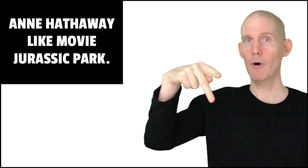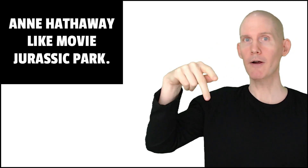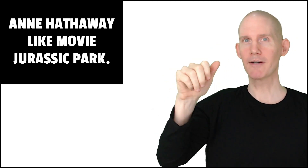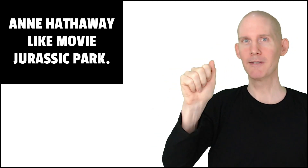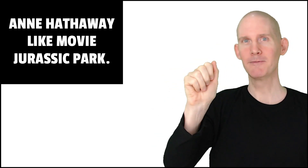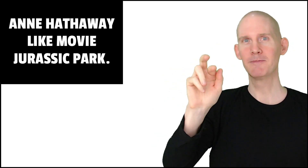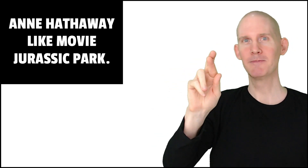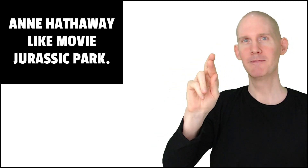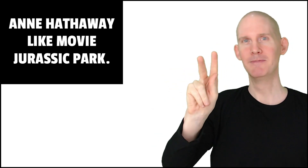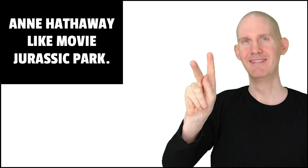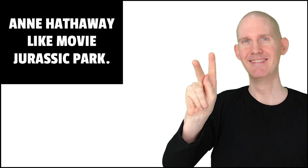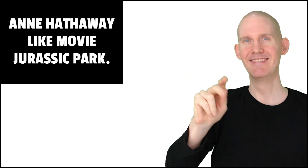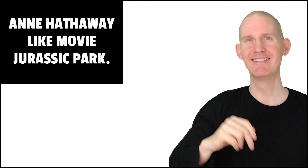Park.